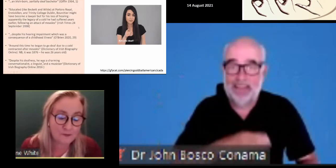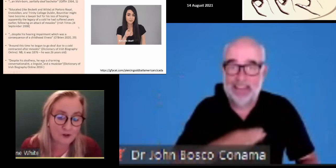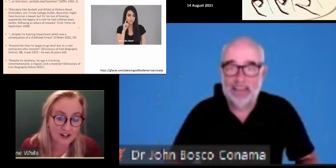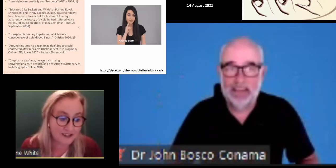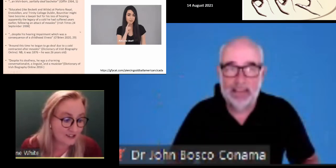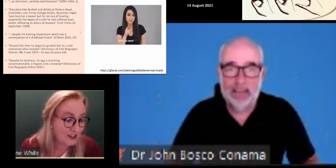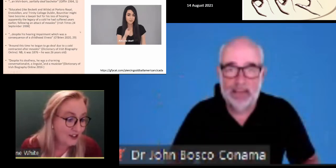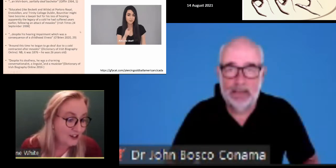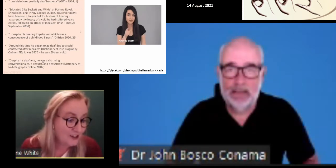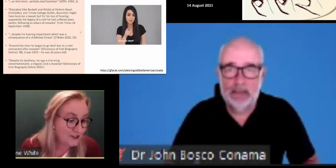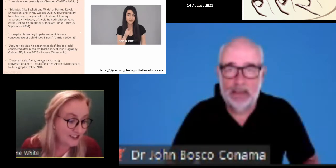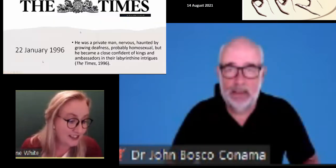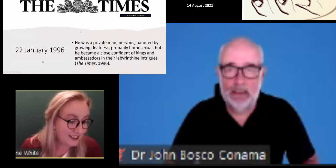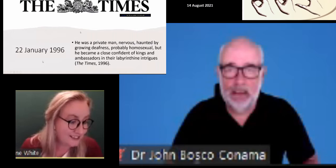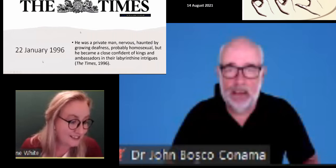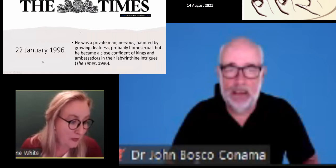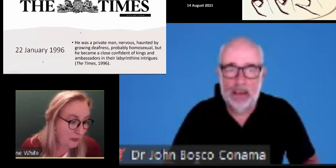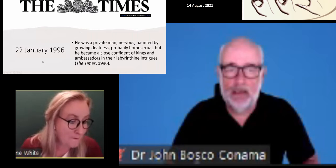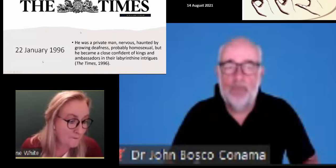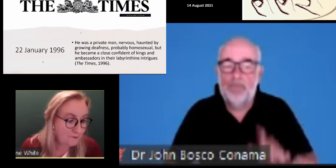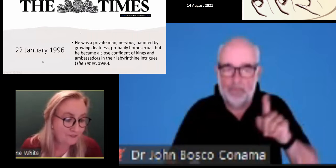it progresses through the slides.